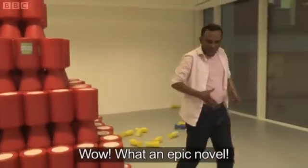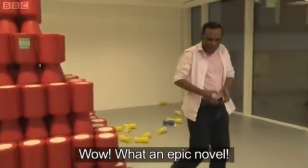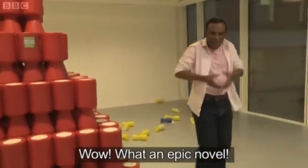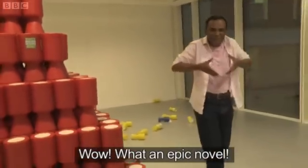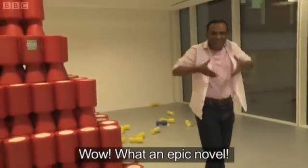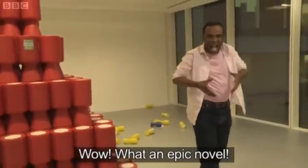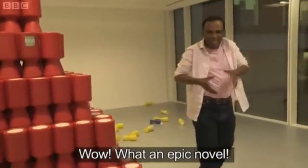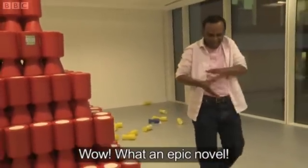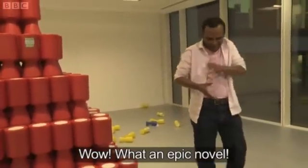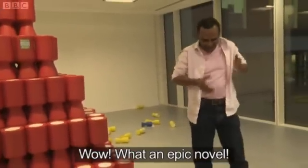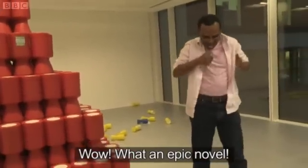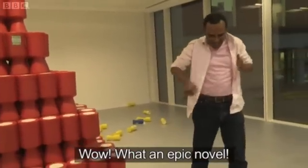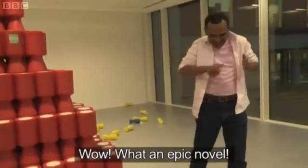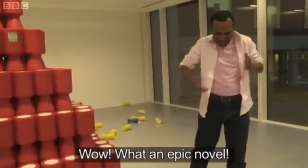Wow, what an epic novel.